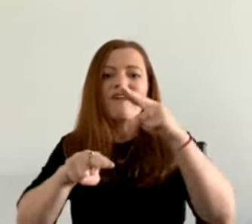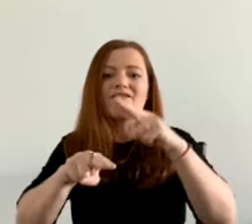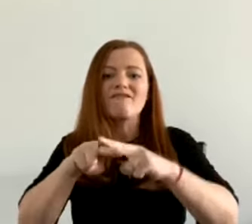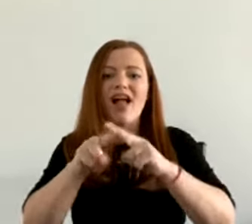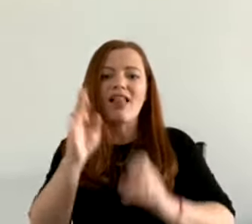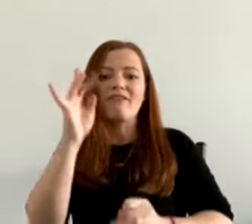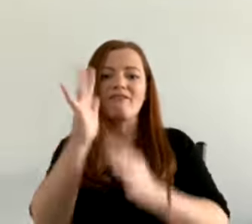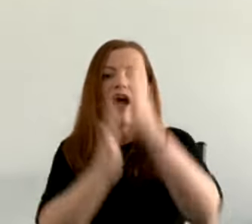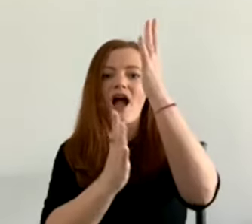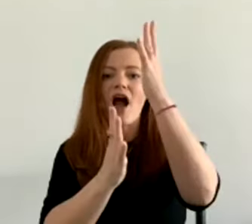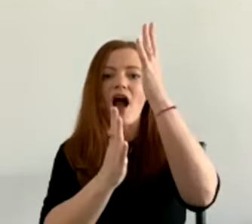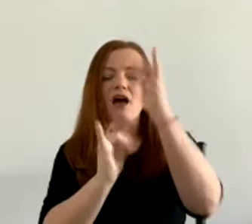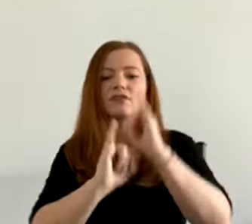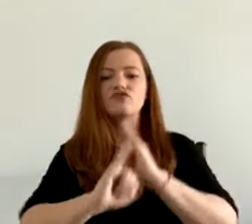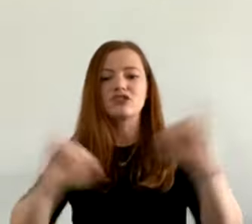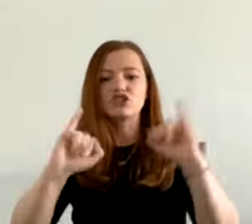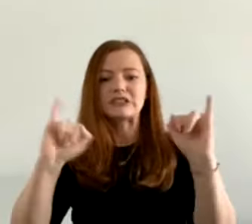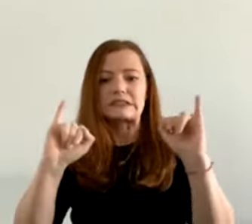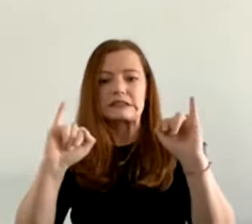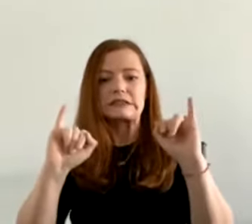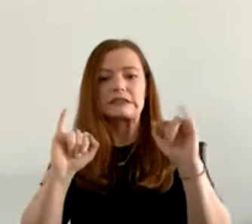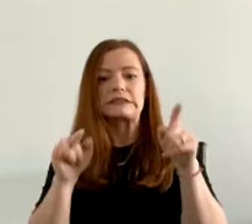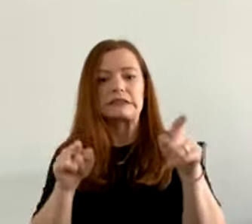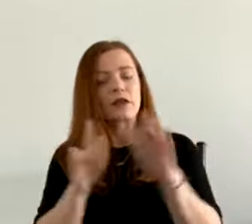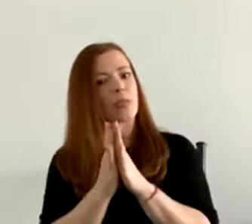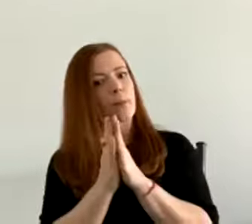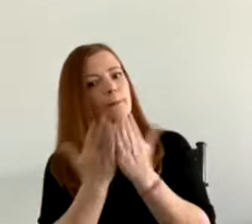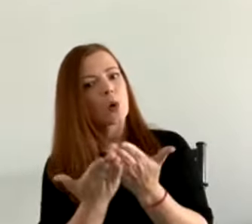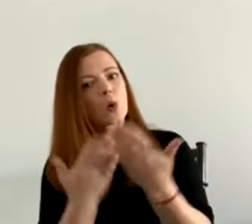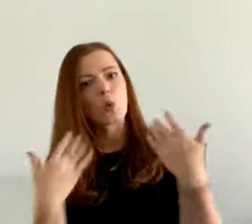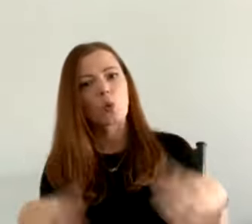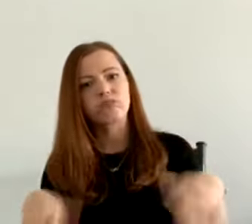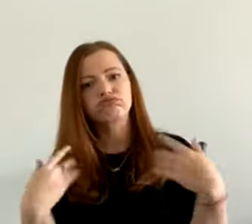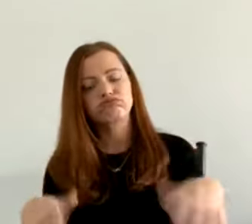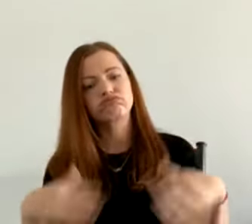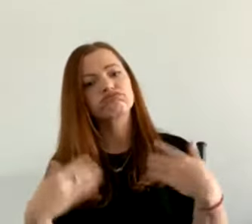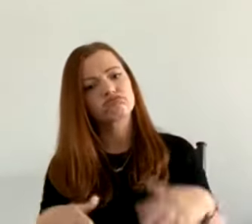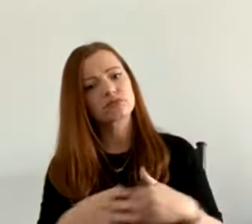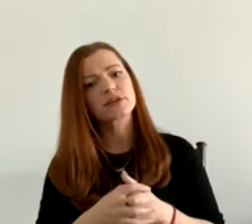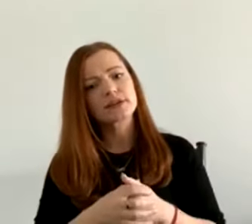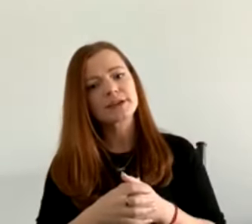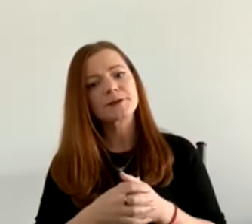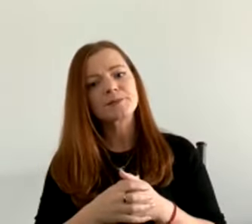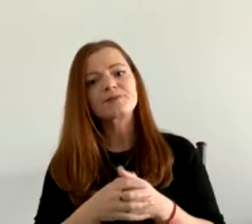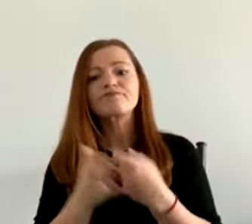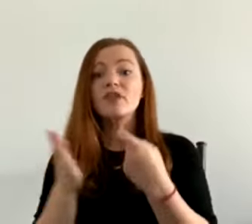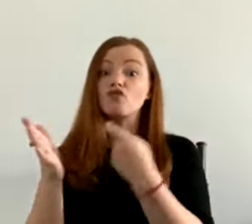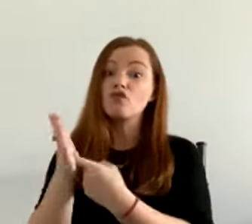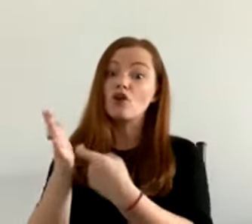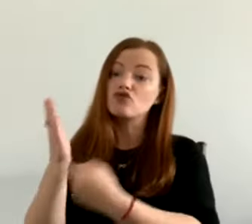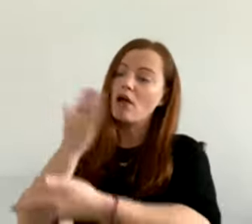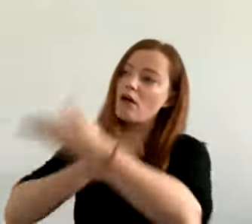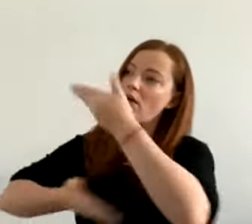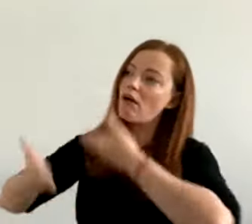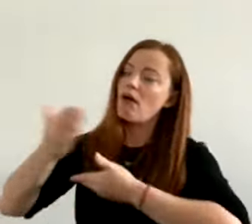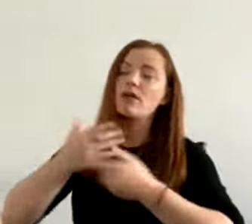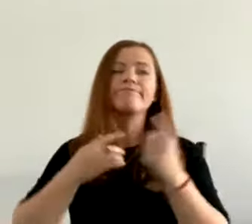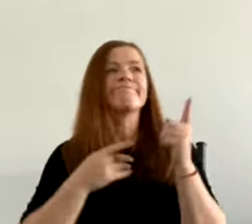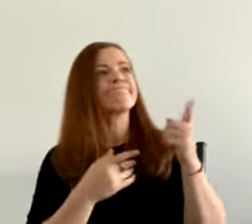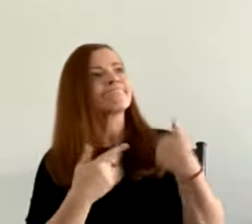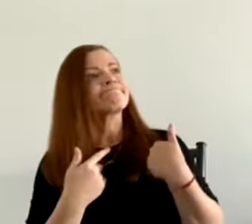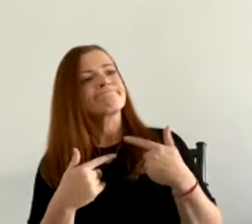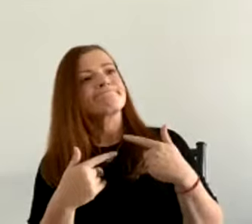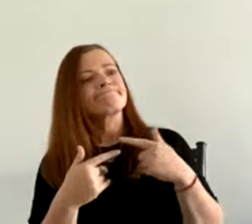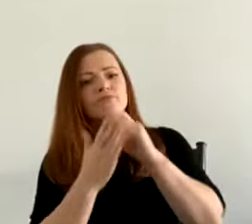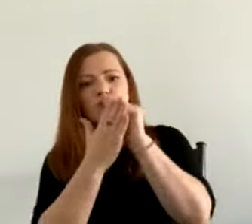And it's a phenomenal book. But Roger said that when he writes a poetry collection, he aims